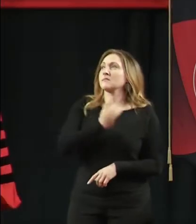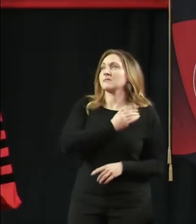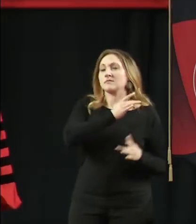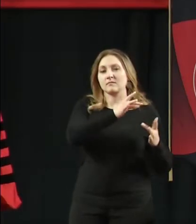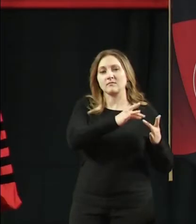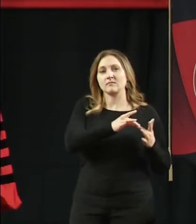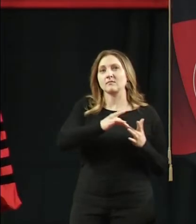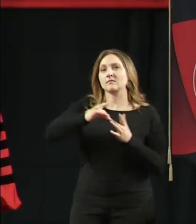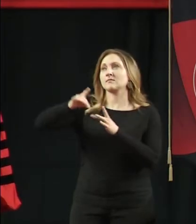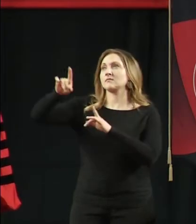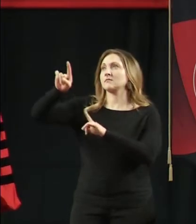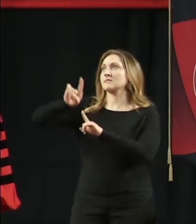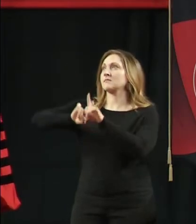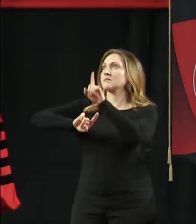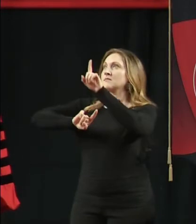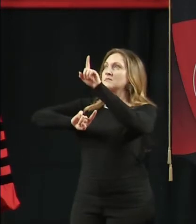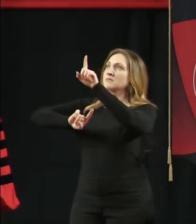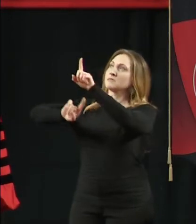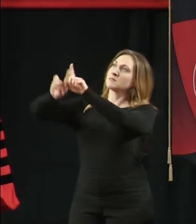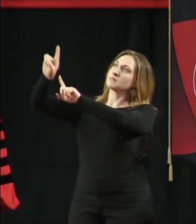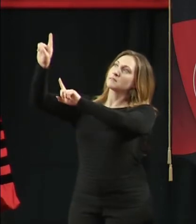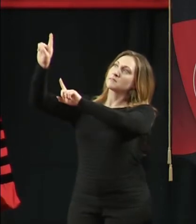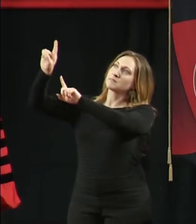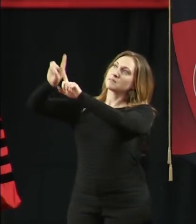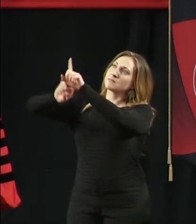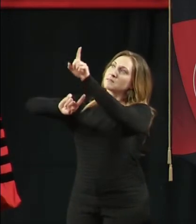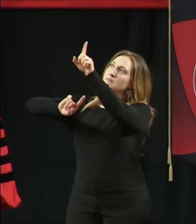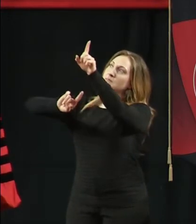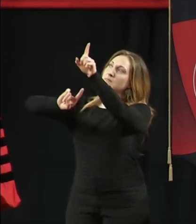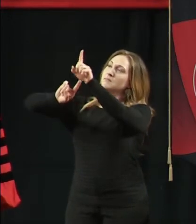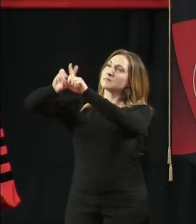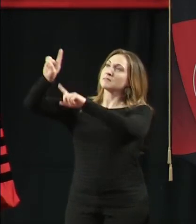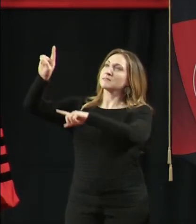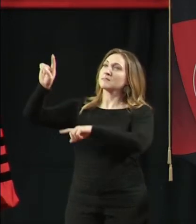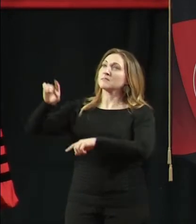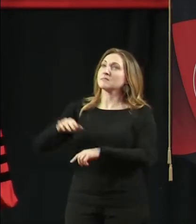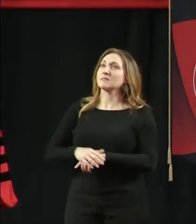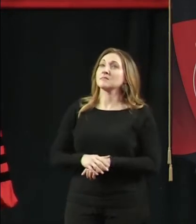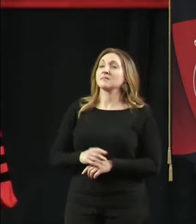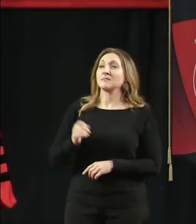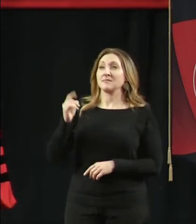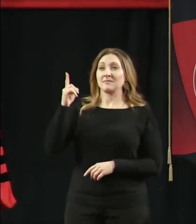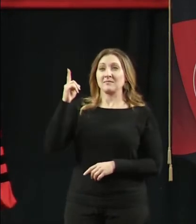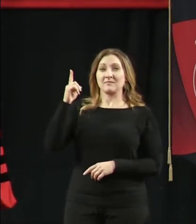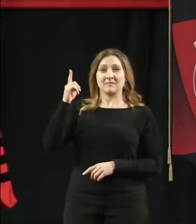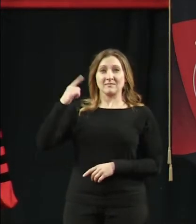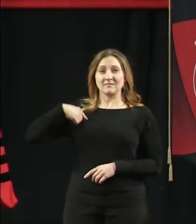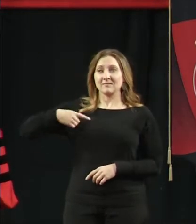as our guiding star. To